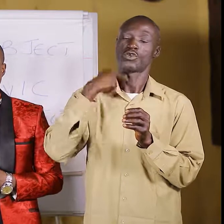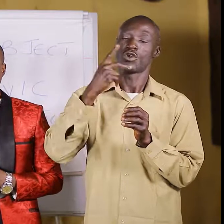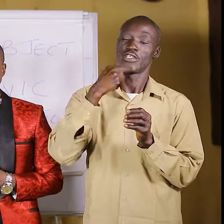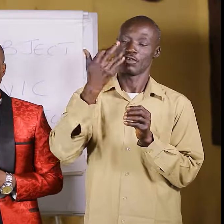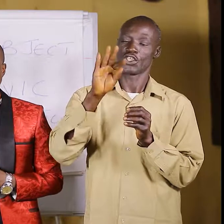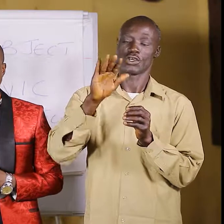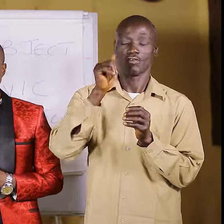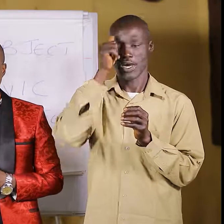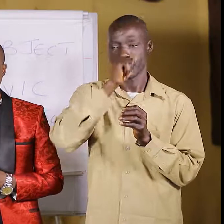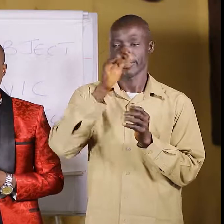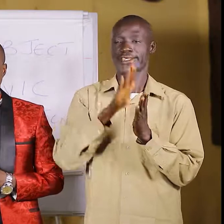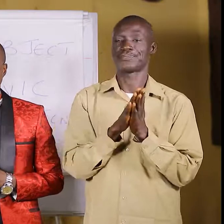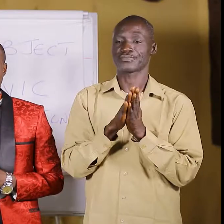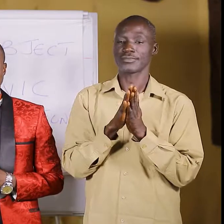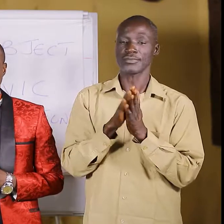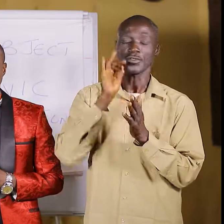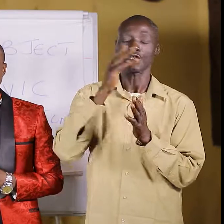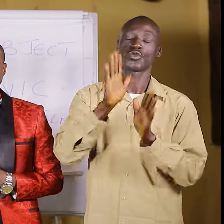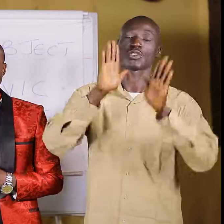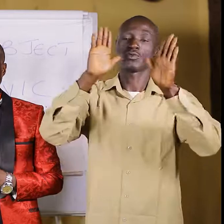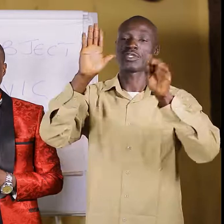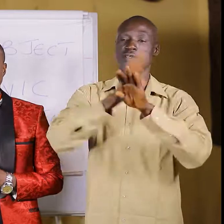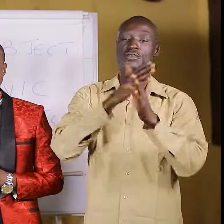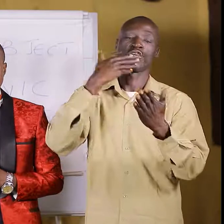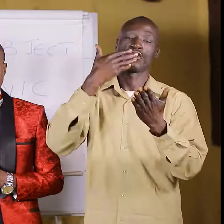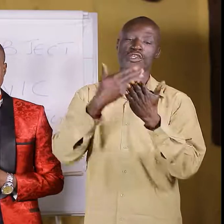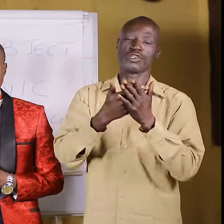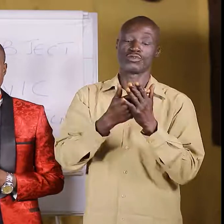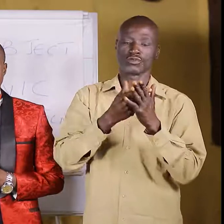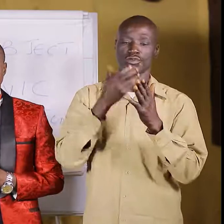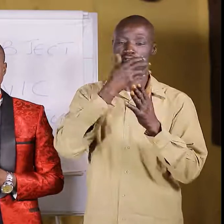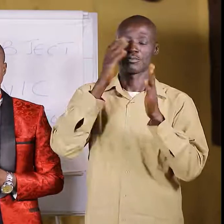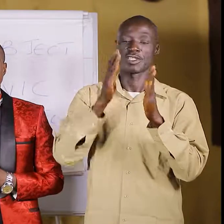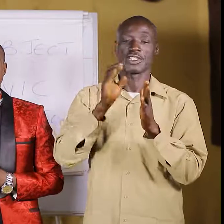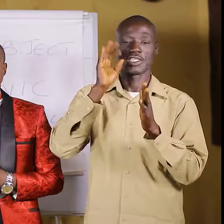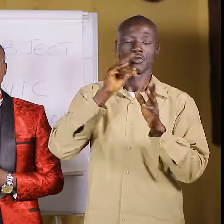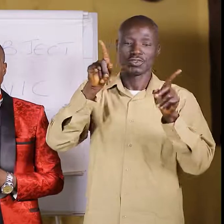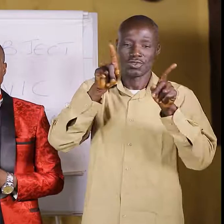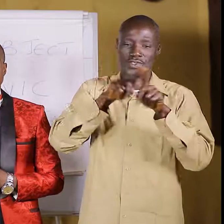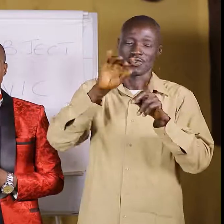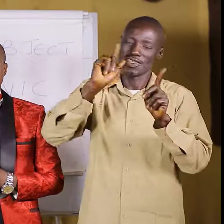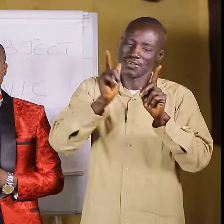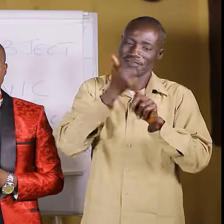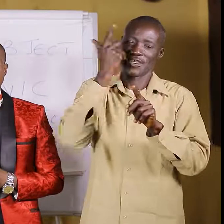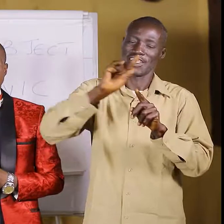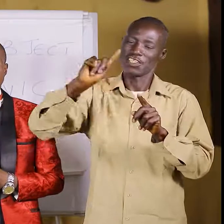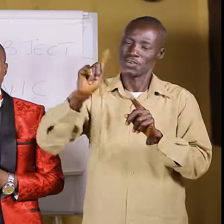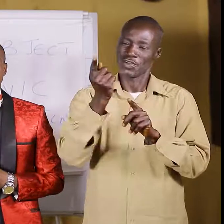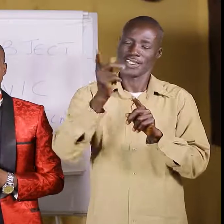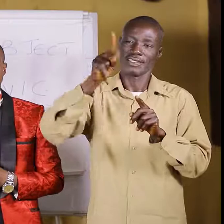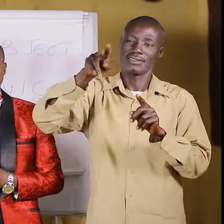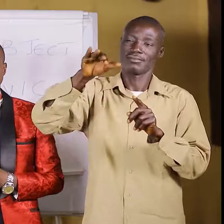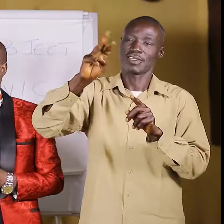voice of Africa. He was a wonderful and good orator. He was also the first and only prime